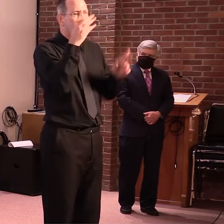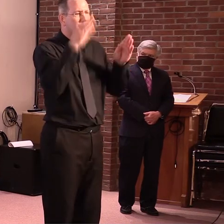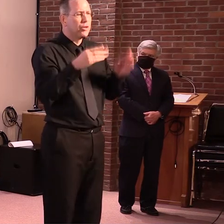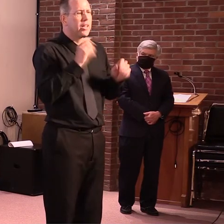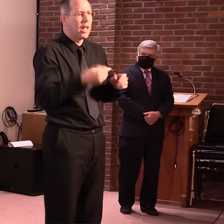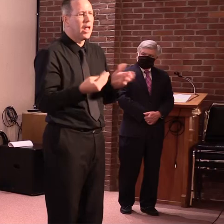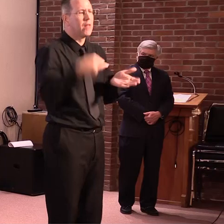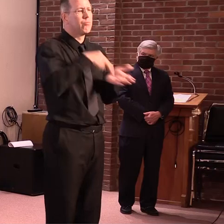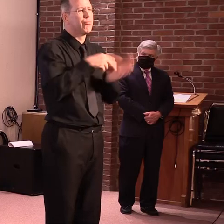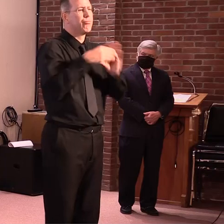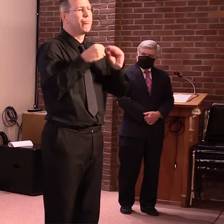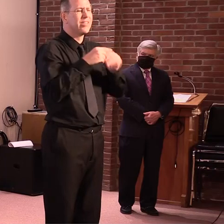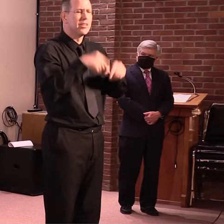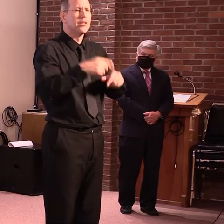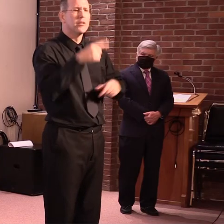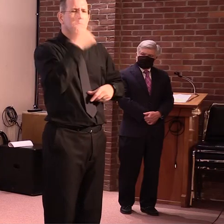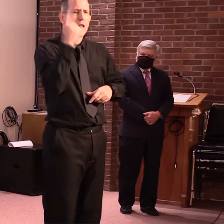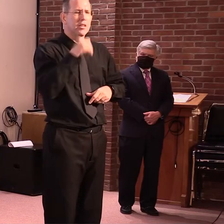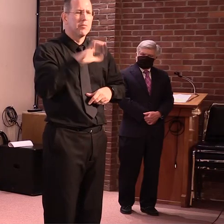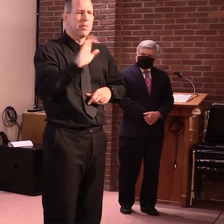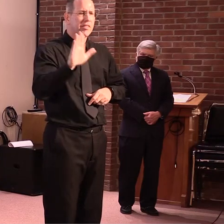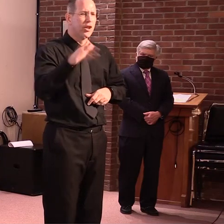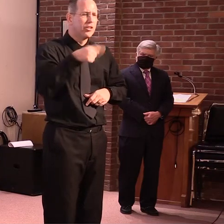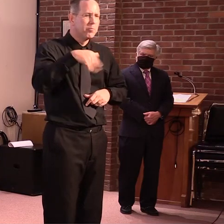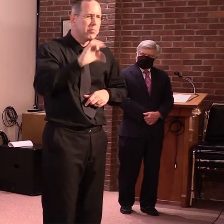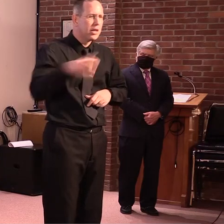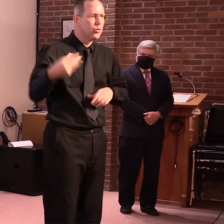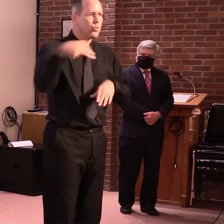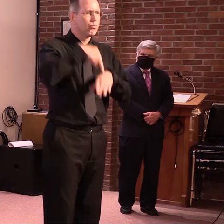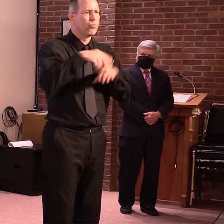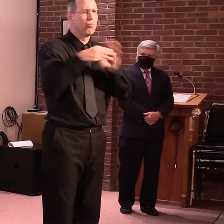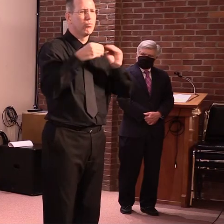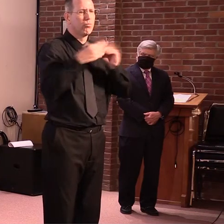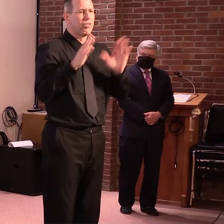to the audience. But my question is,